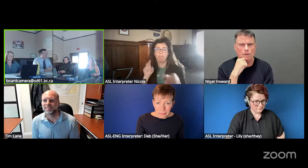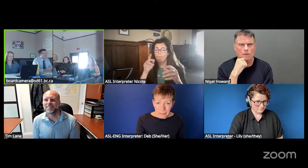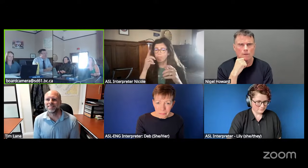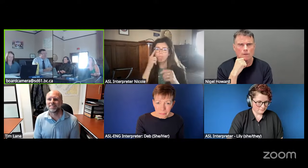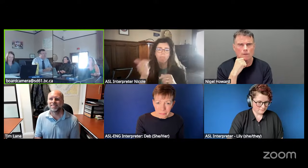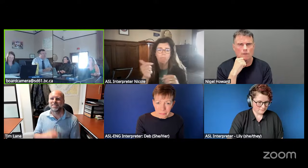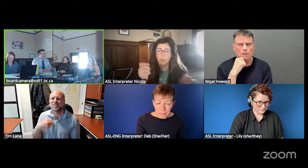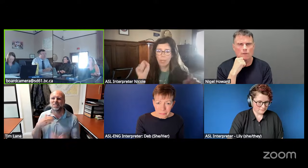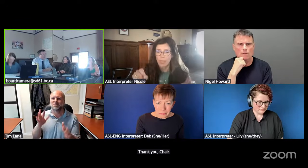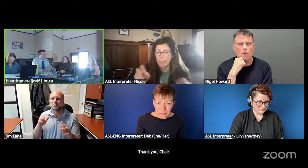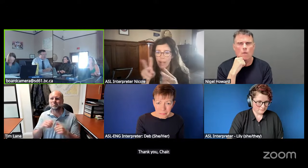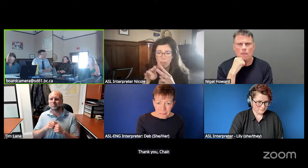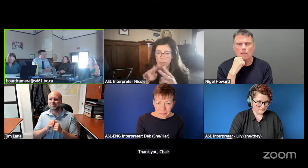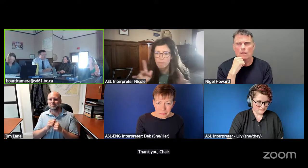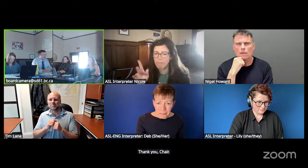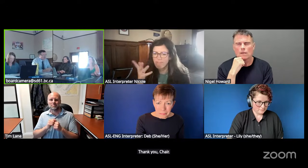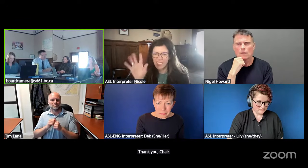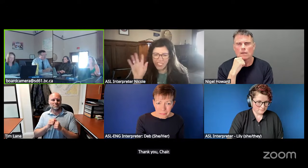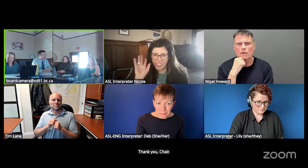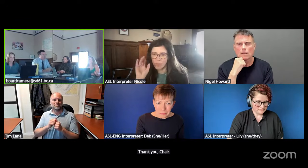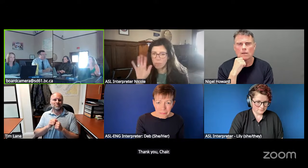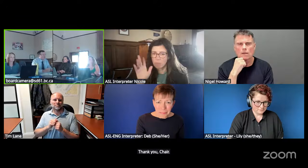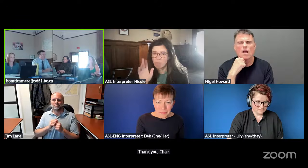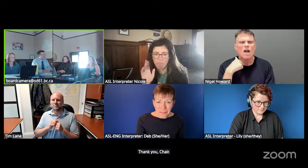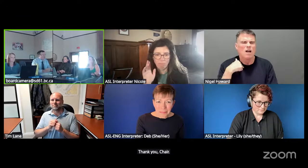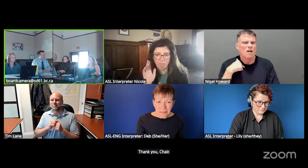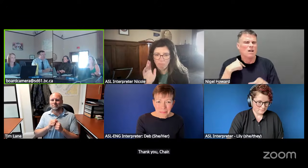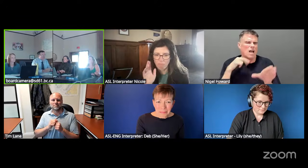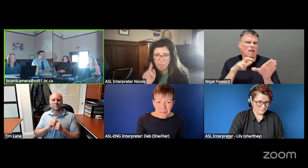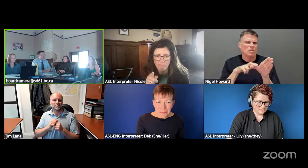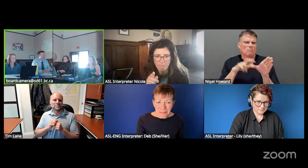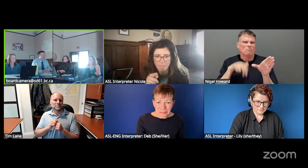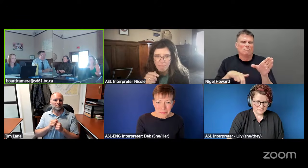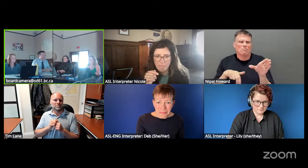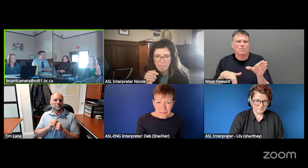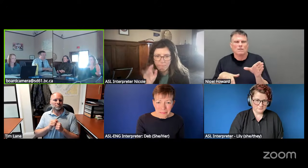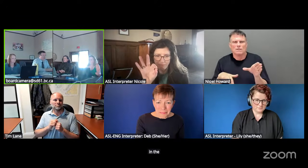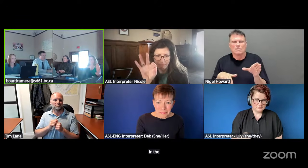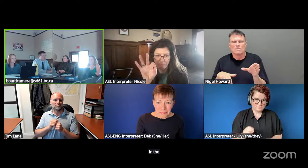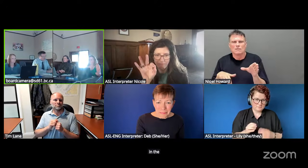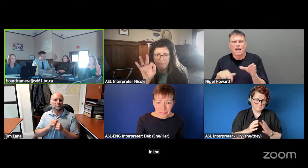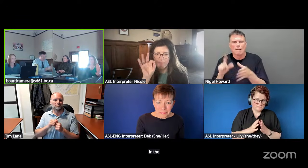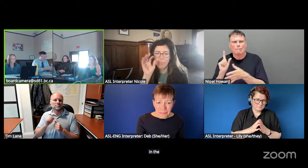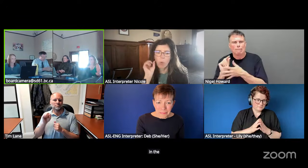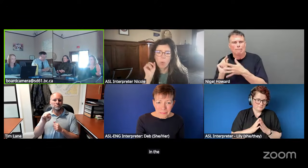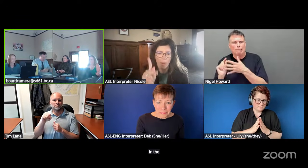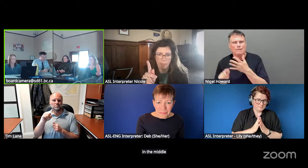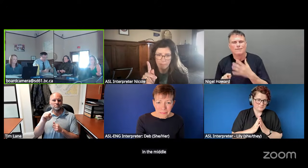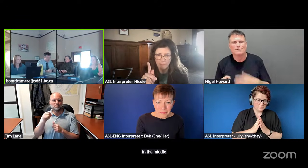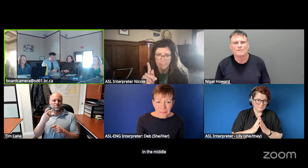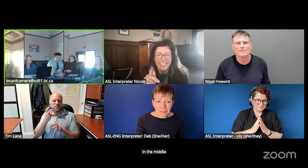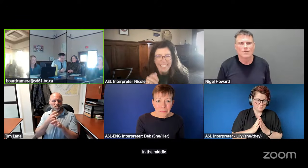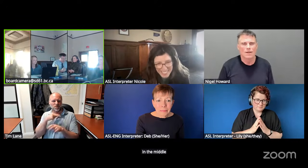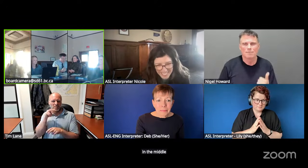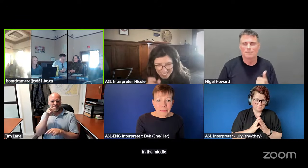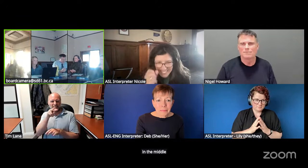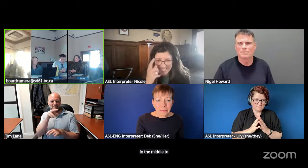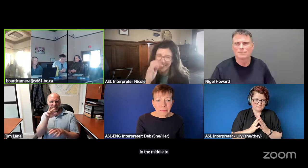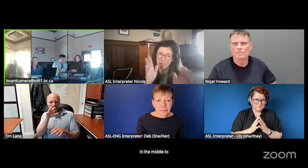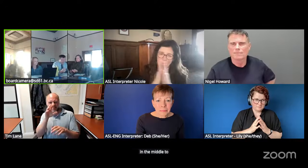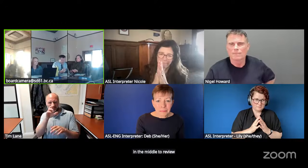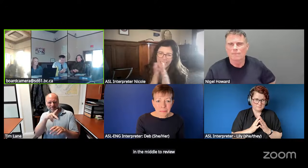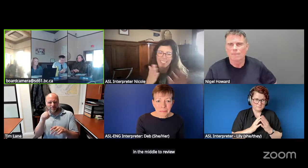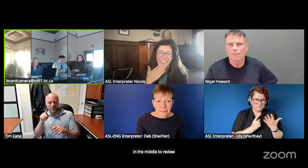48. There are 2 recommended motions in the memo. Just to review, there